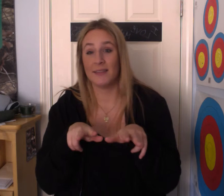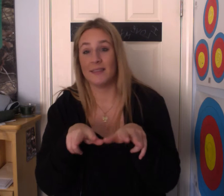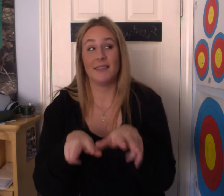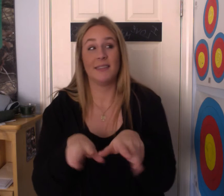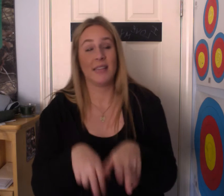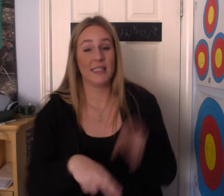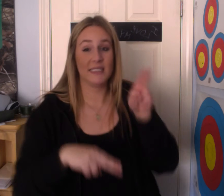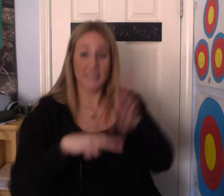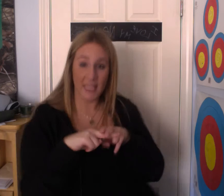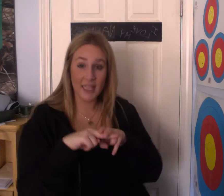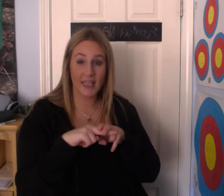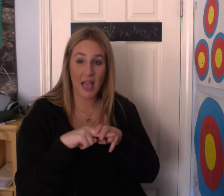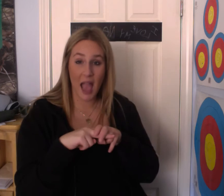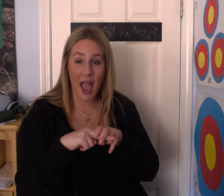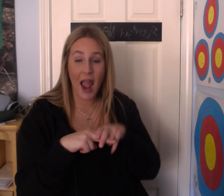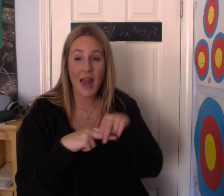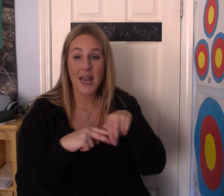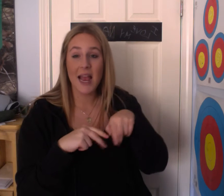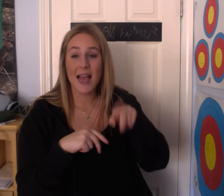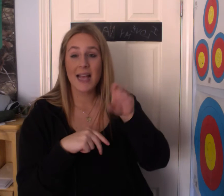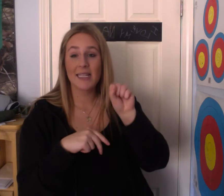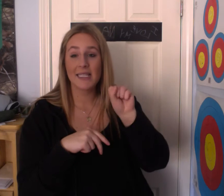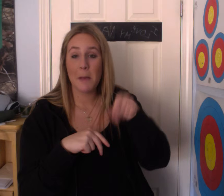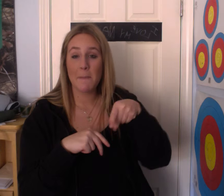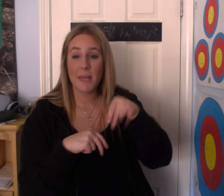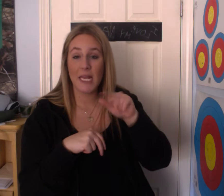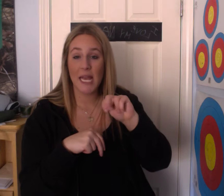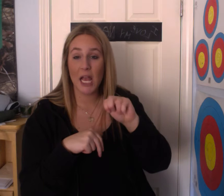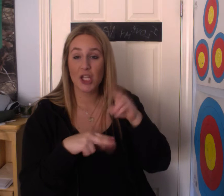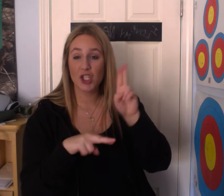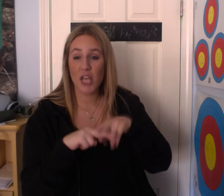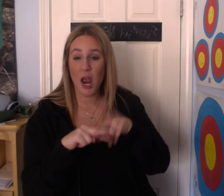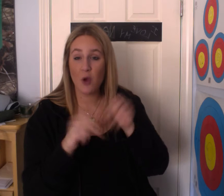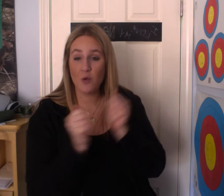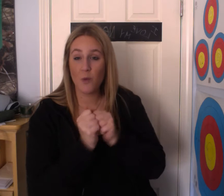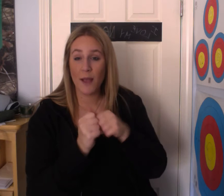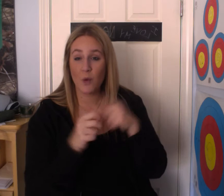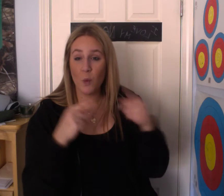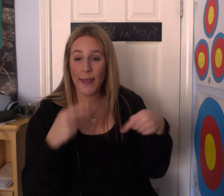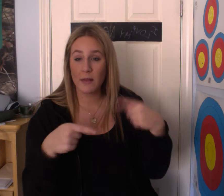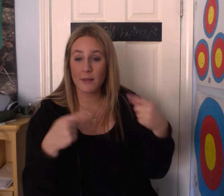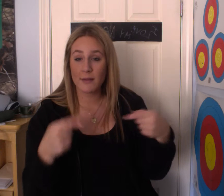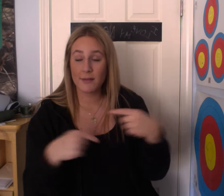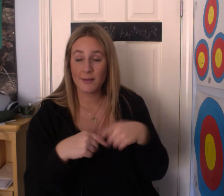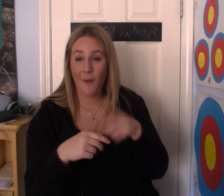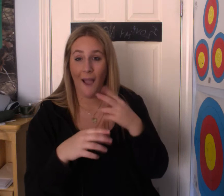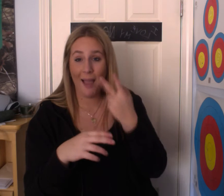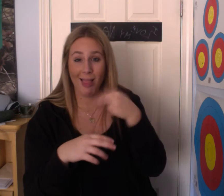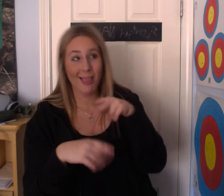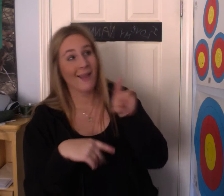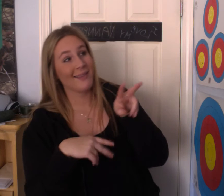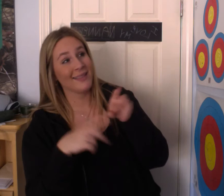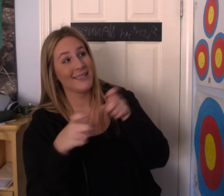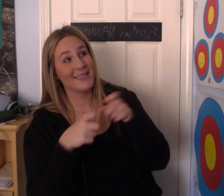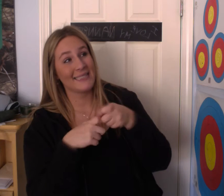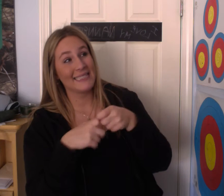seat me on a spinning rolling chair. So So I looked at the stage manager and I'm like,